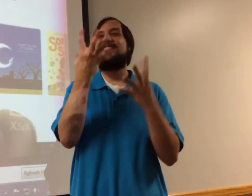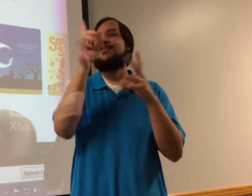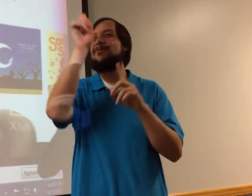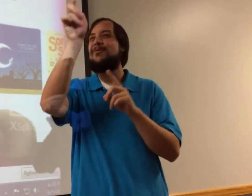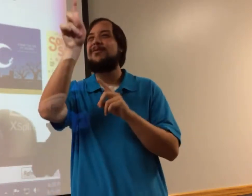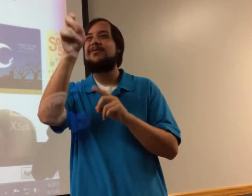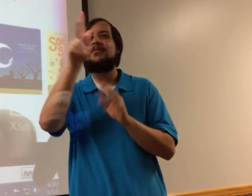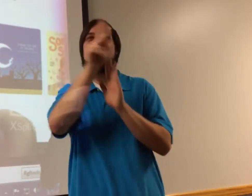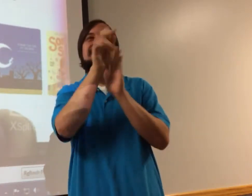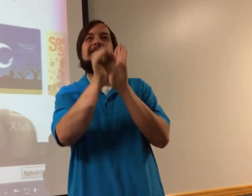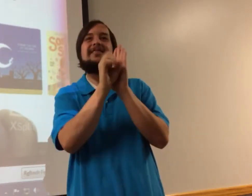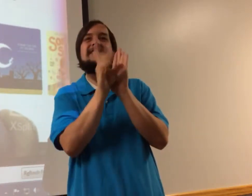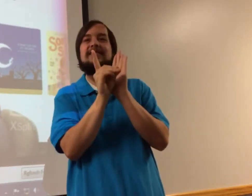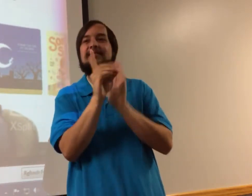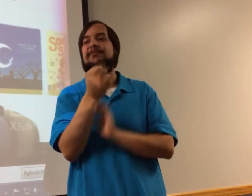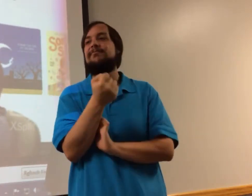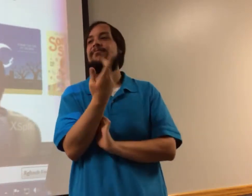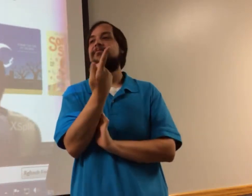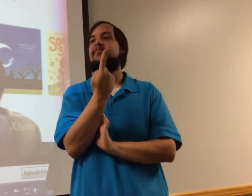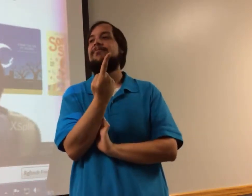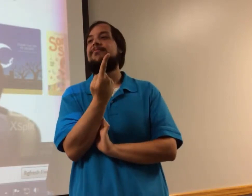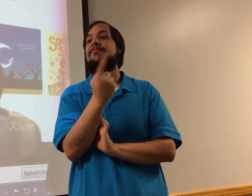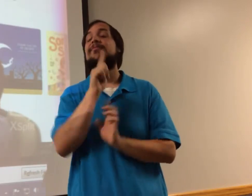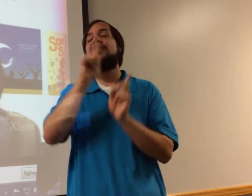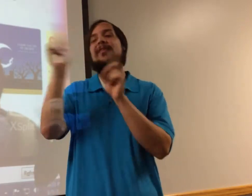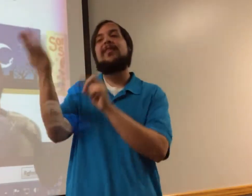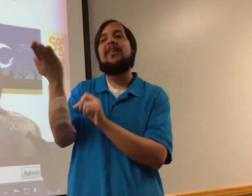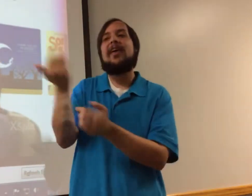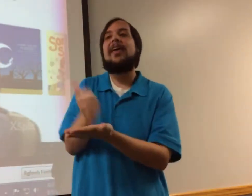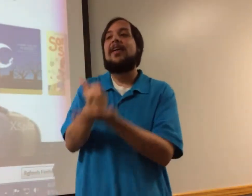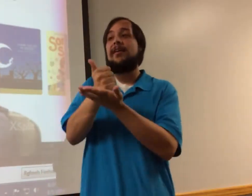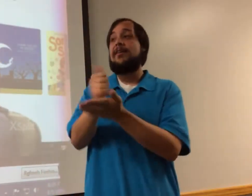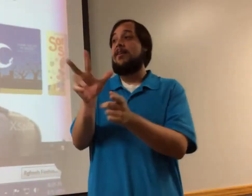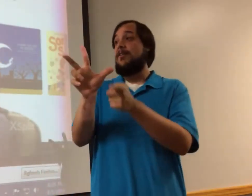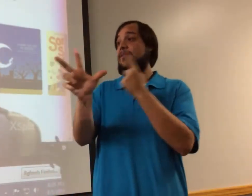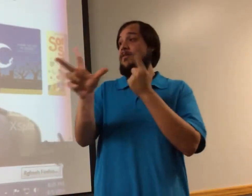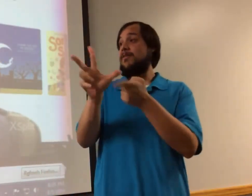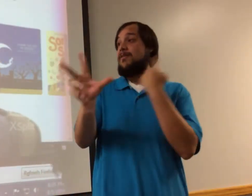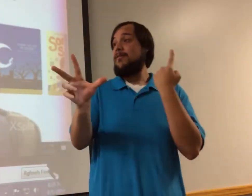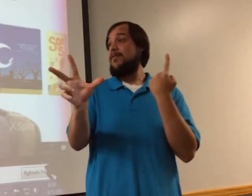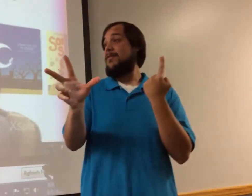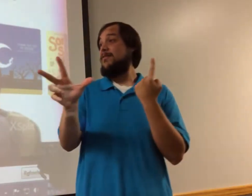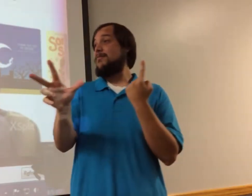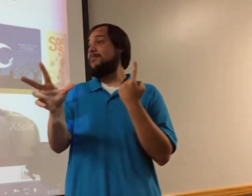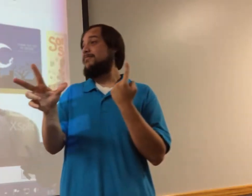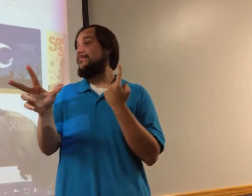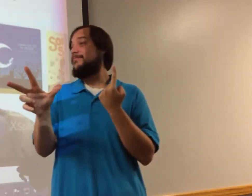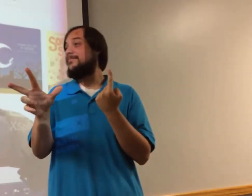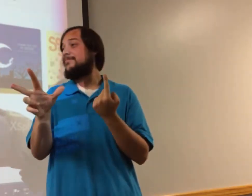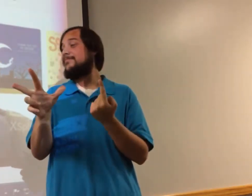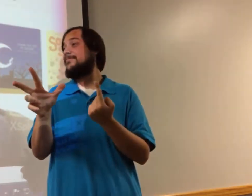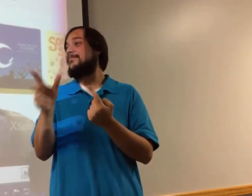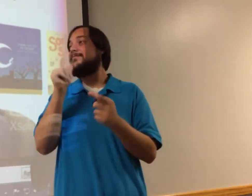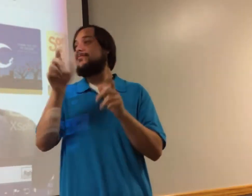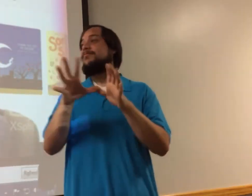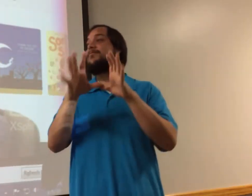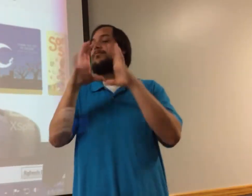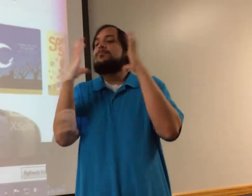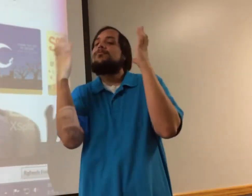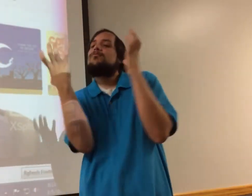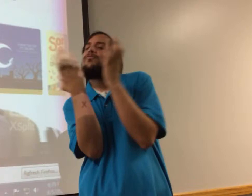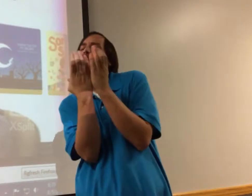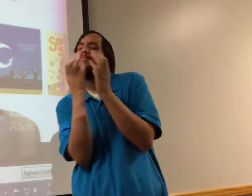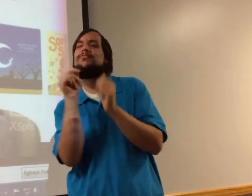for KSD, but they are certainly there to help. And the third, it's not a group, but there